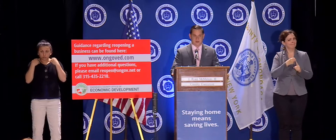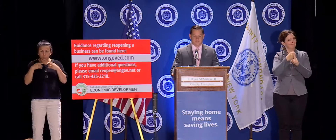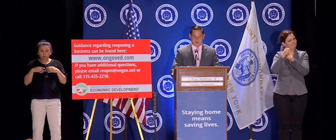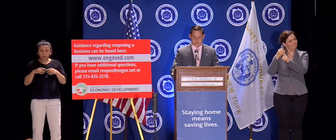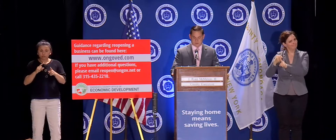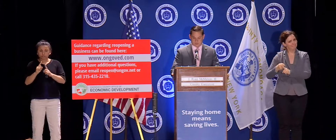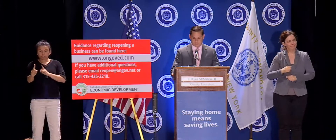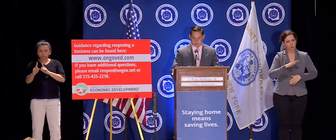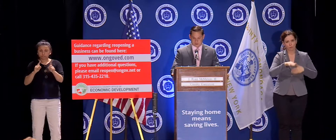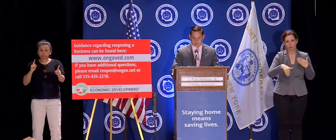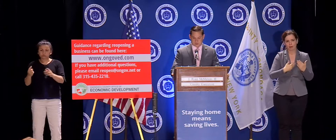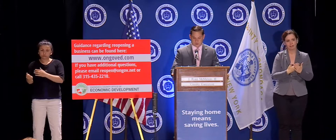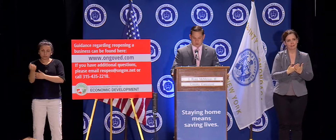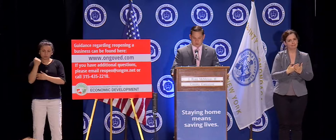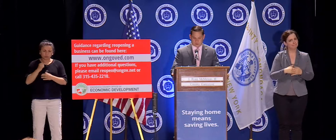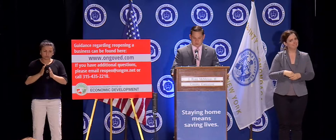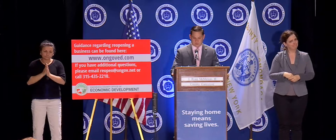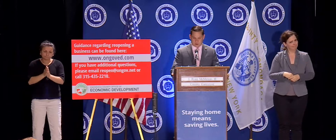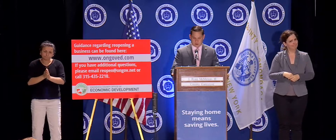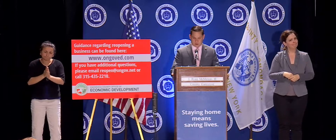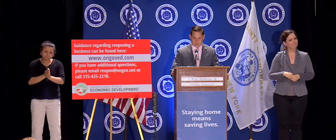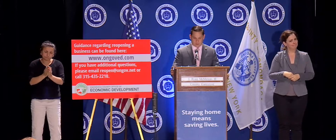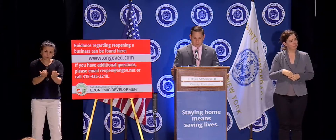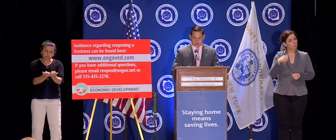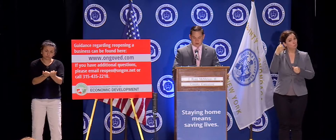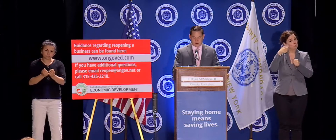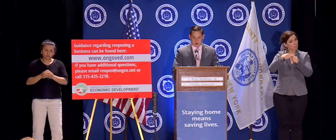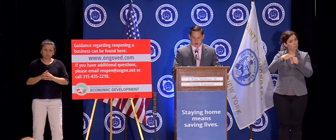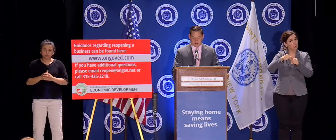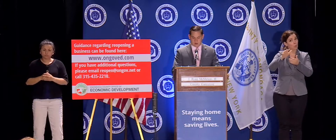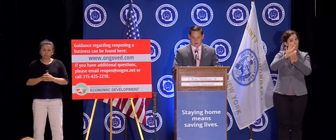there's a lot of people, whether it's the store, whether it's the market.